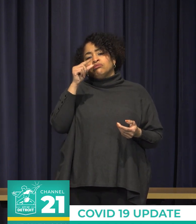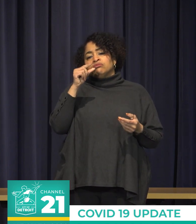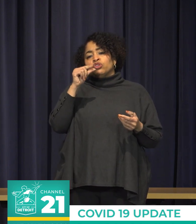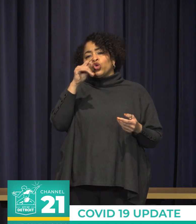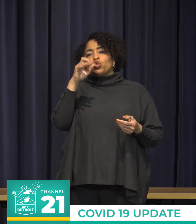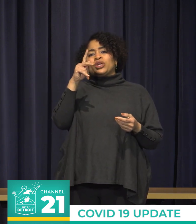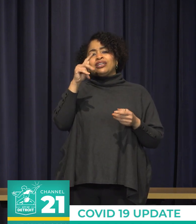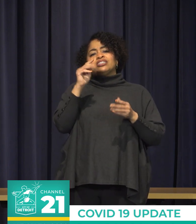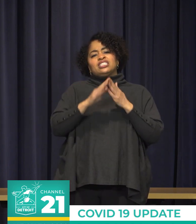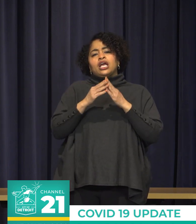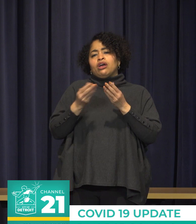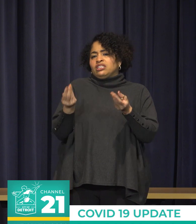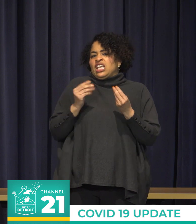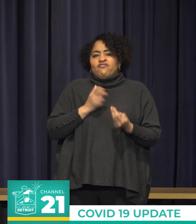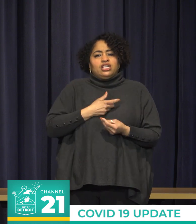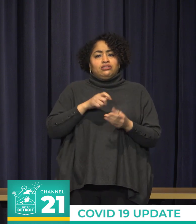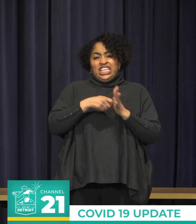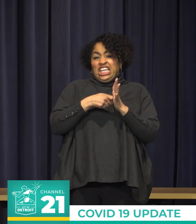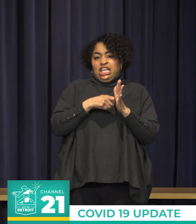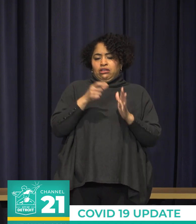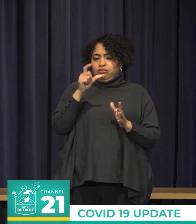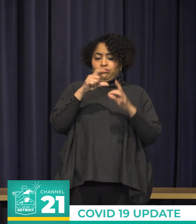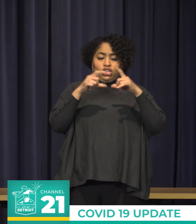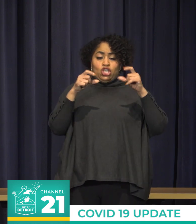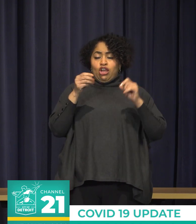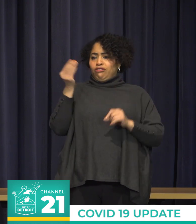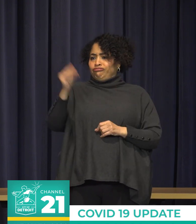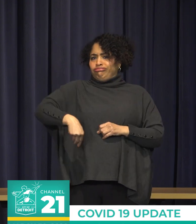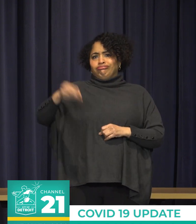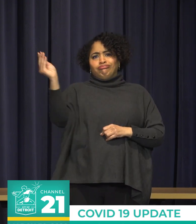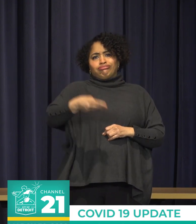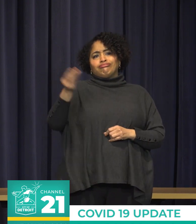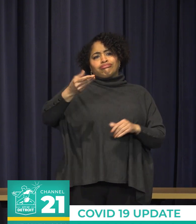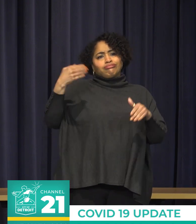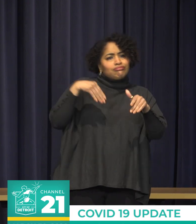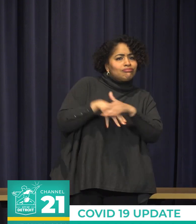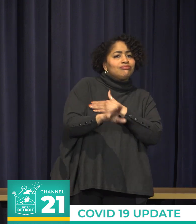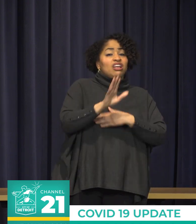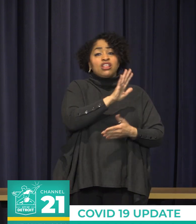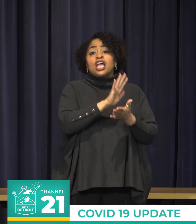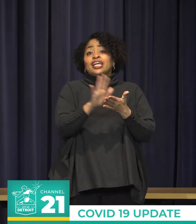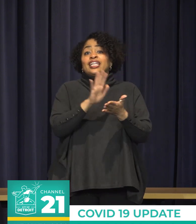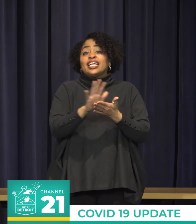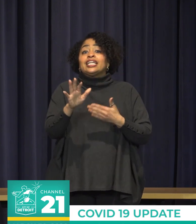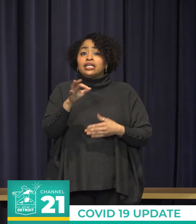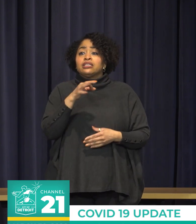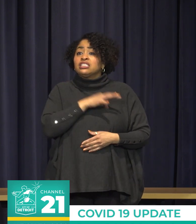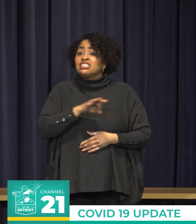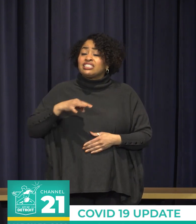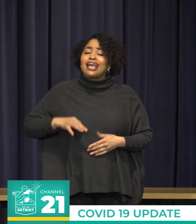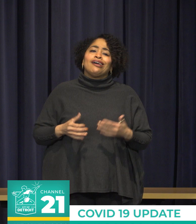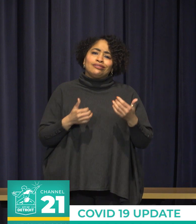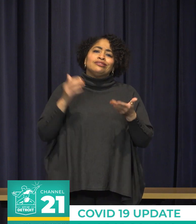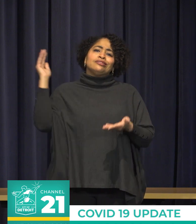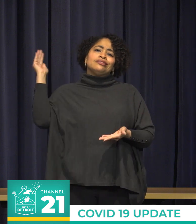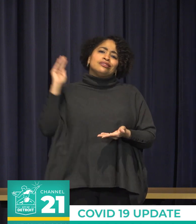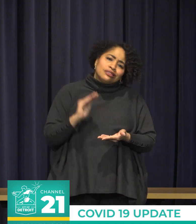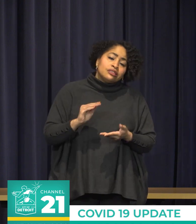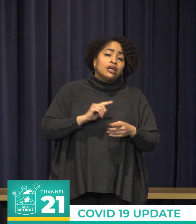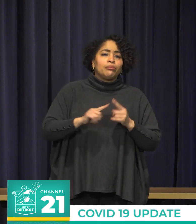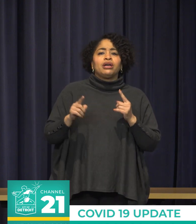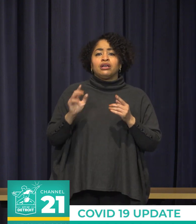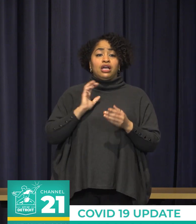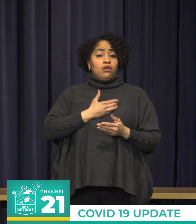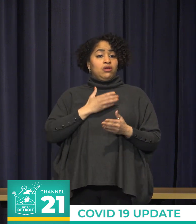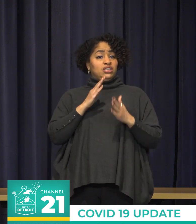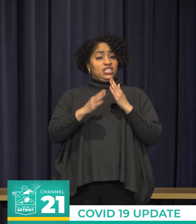been good enough to give us the key cards. Their cleaning staff has, of course, been furloughed, but the city DPW